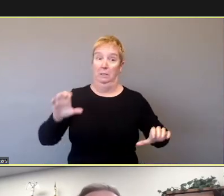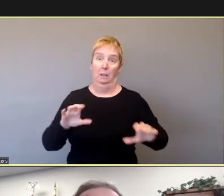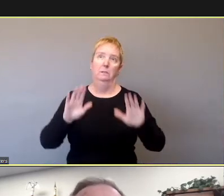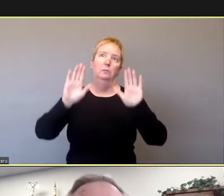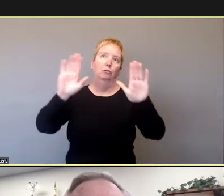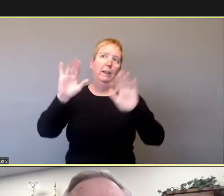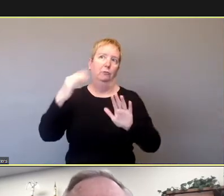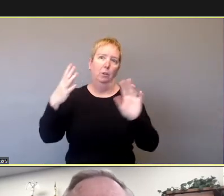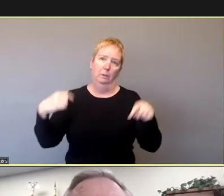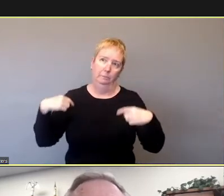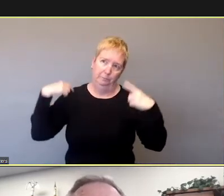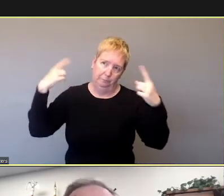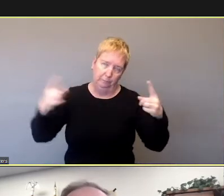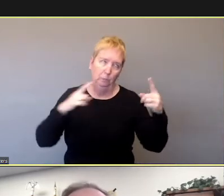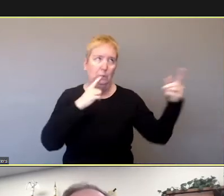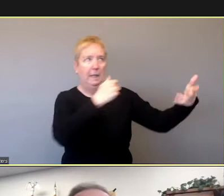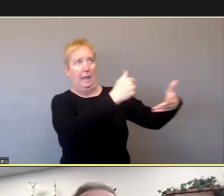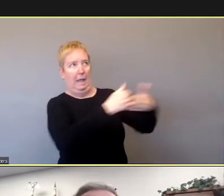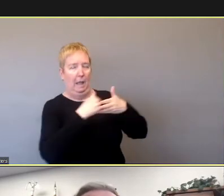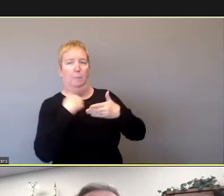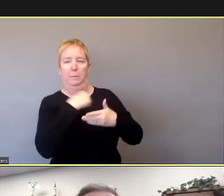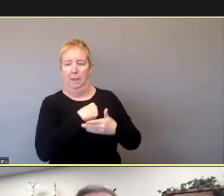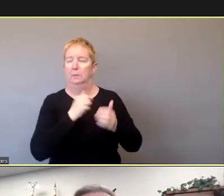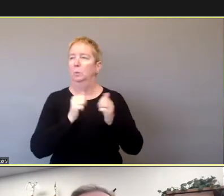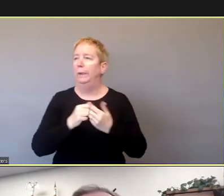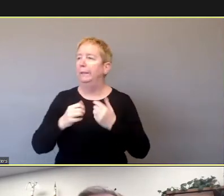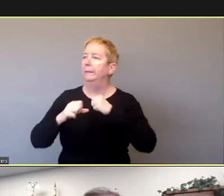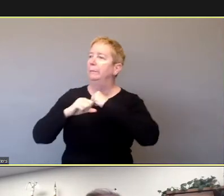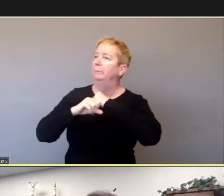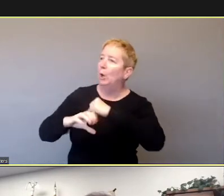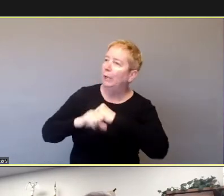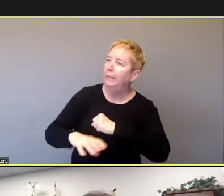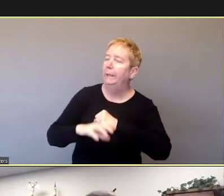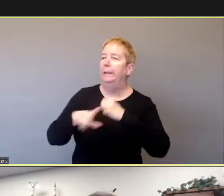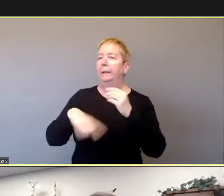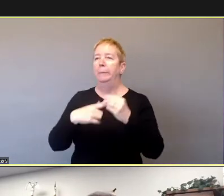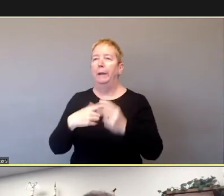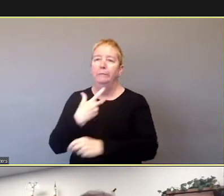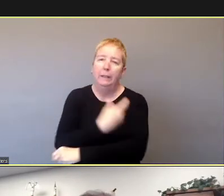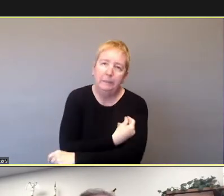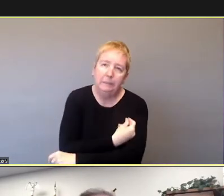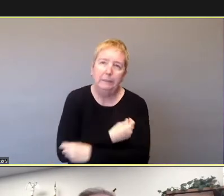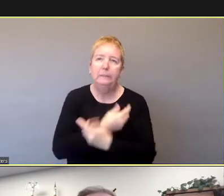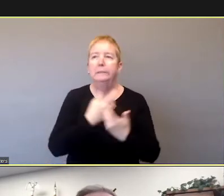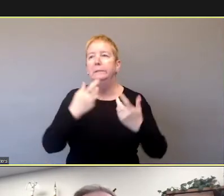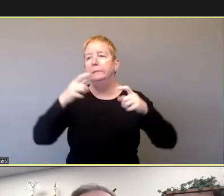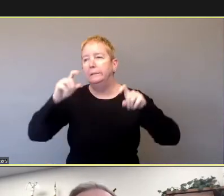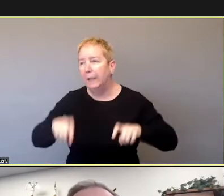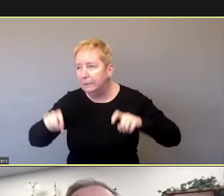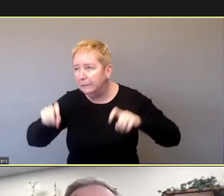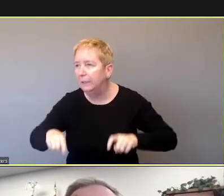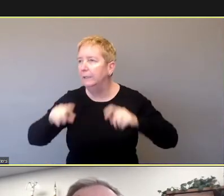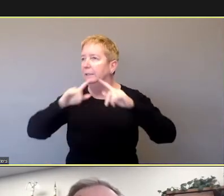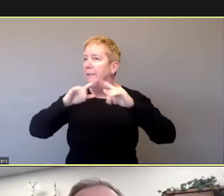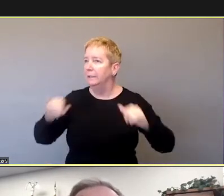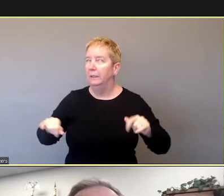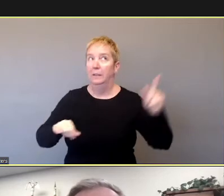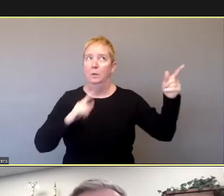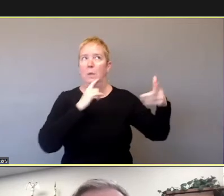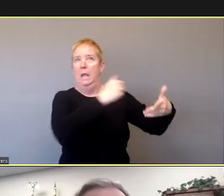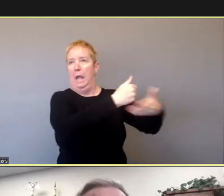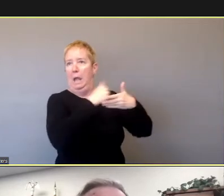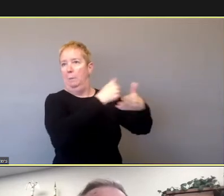our department with the marketing around vaccines, testing, a lot of our messaging as well for